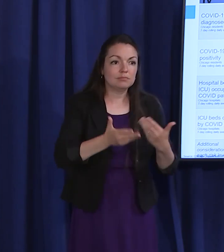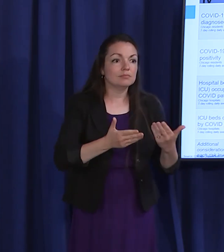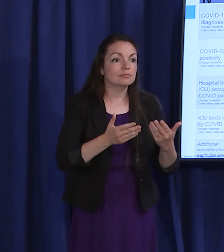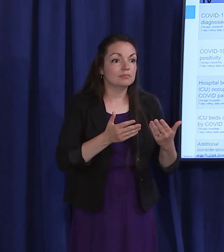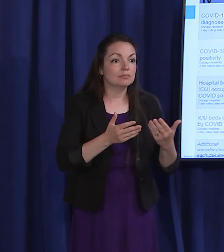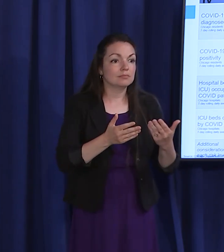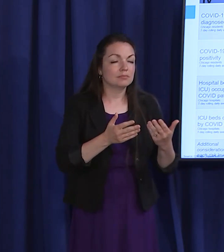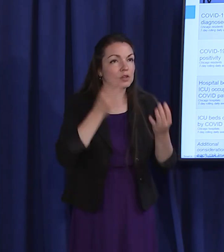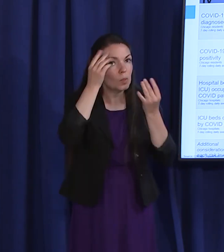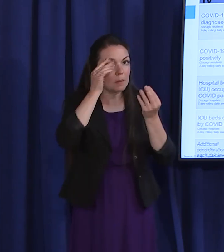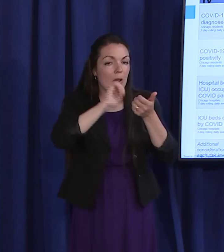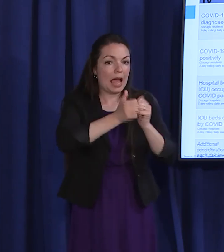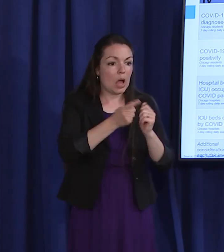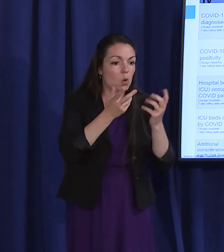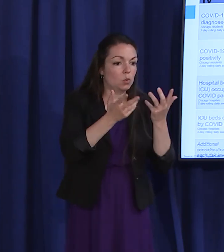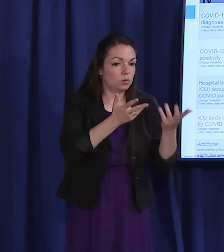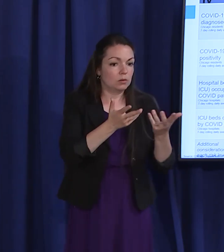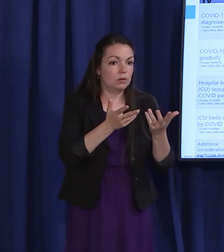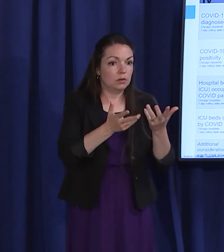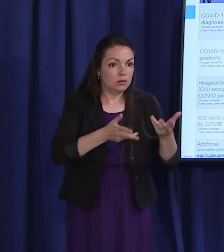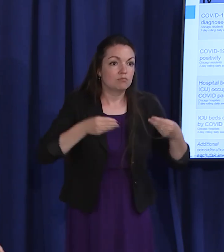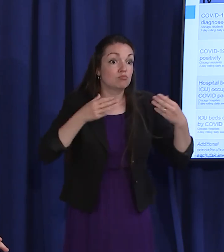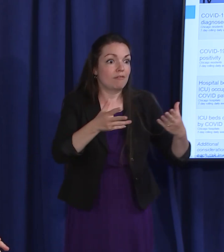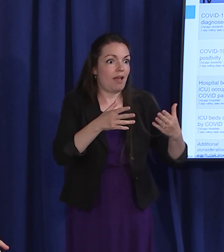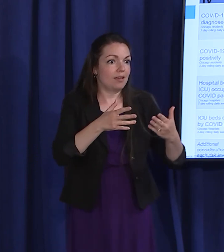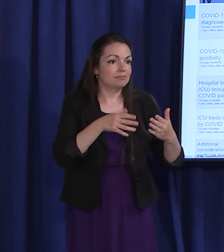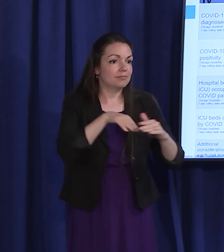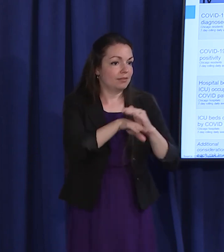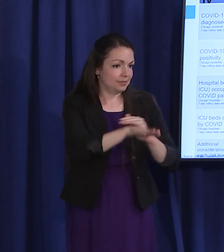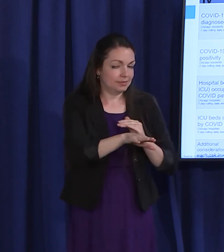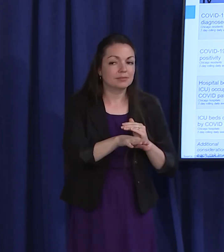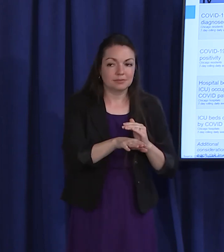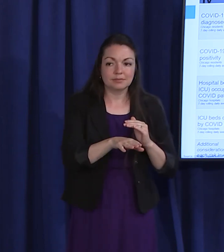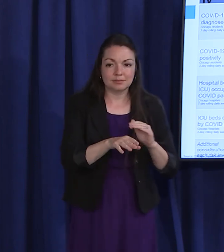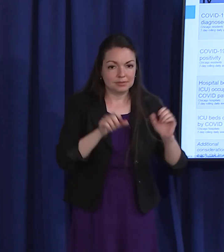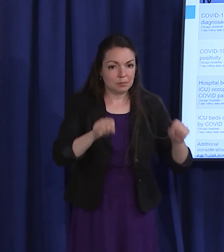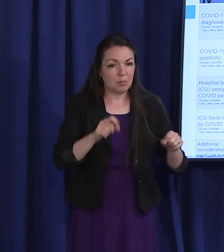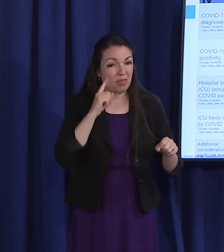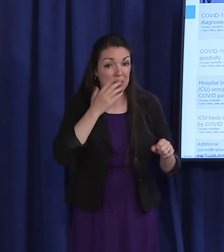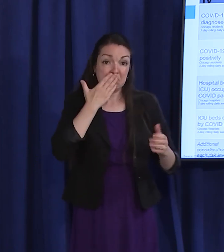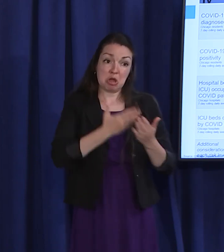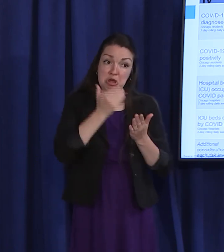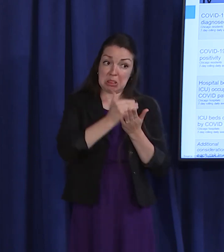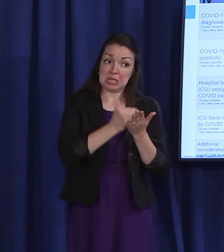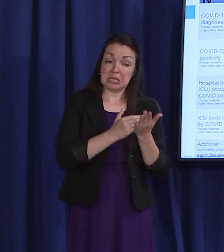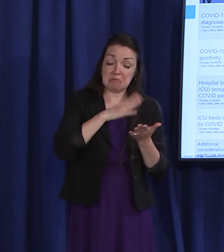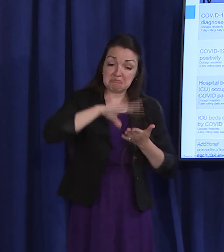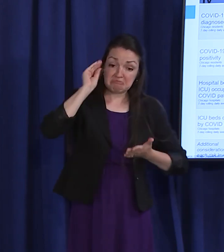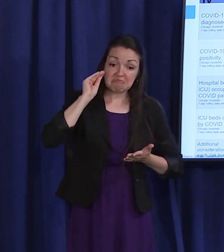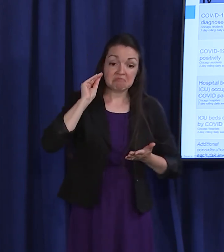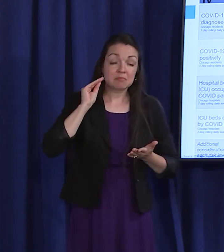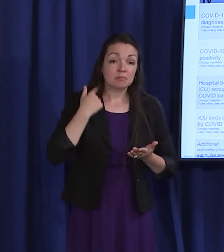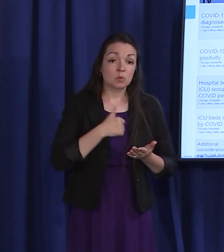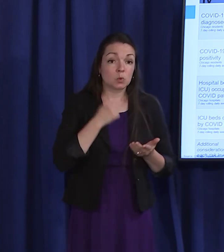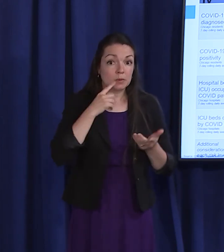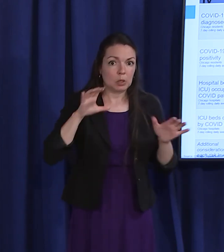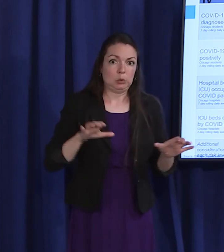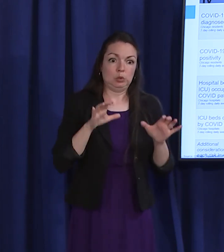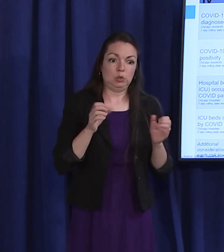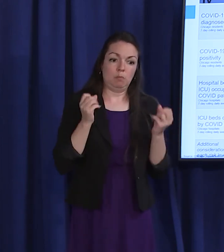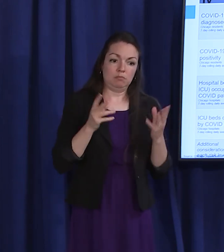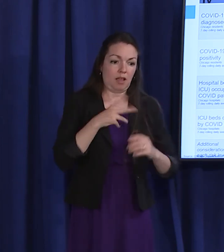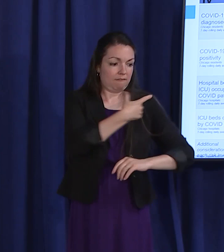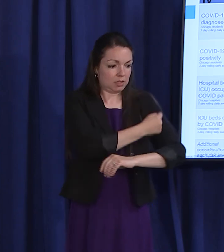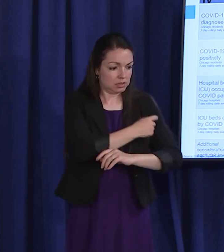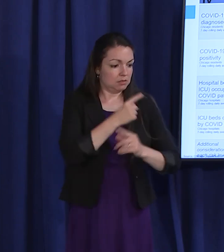we thought about how to make this as accessible as possible. So I think it's been a really good lesson for us in terms of how to do a lot of